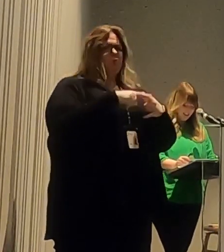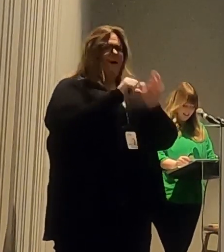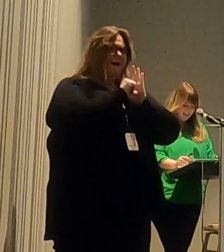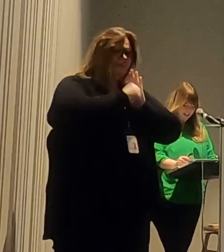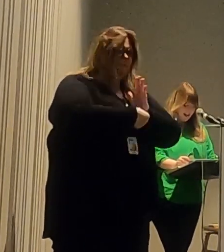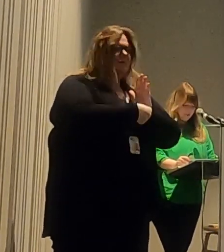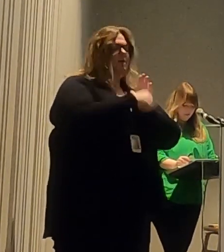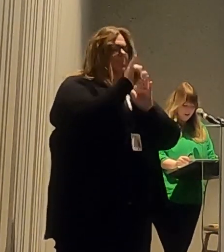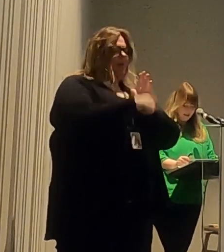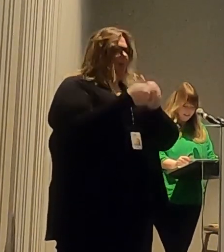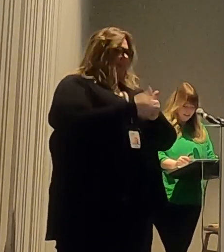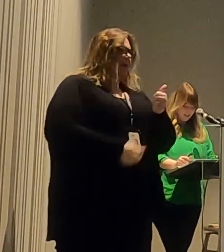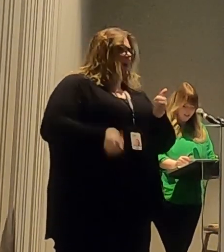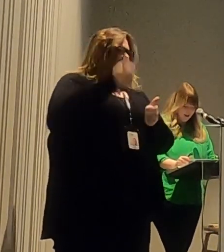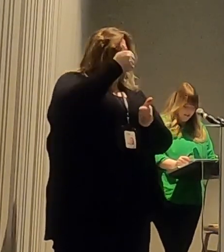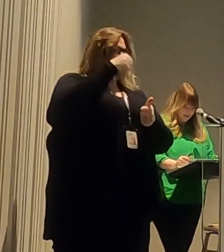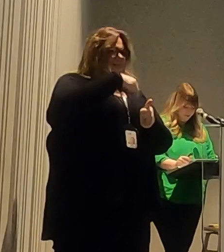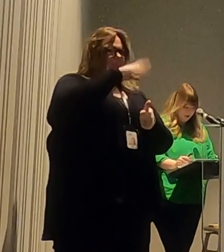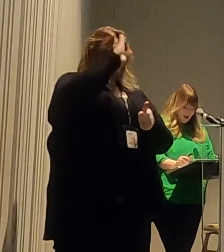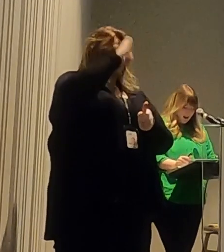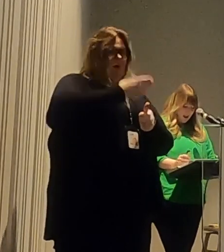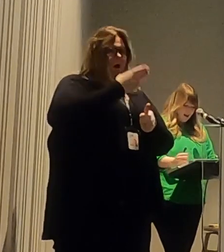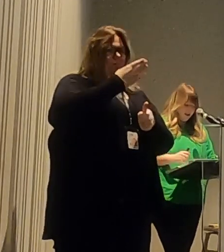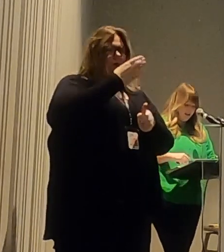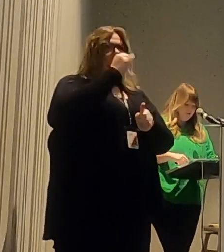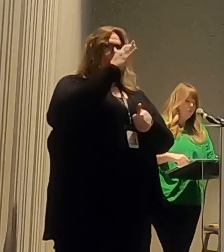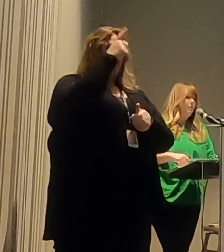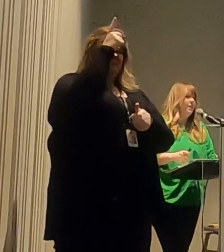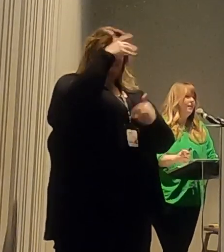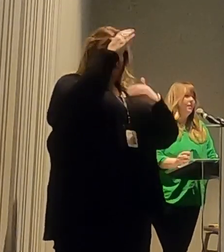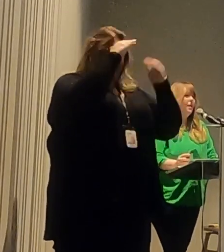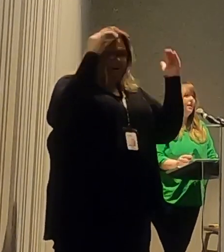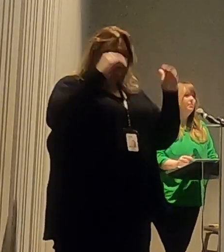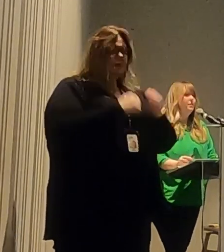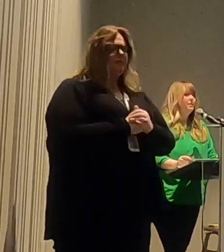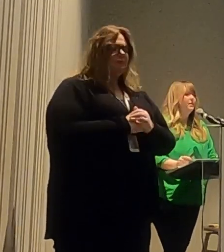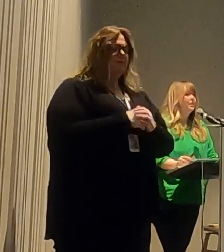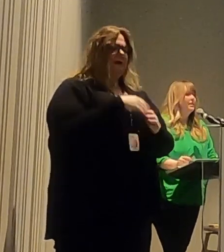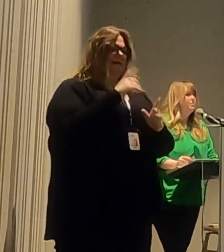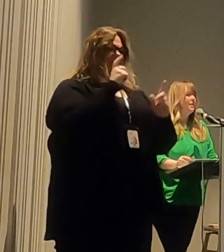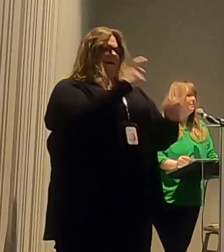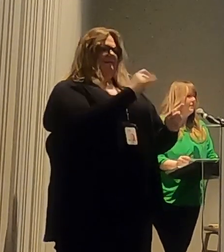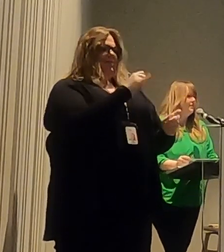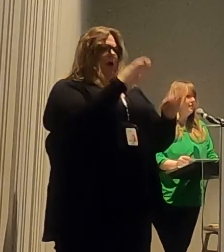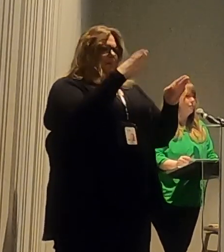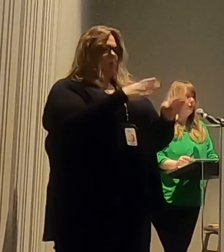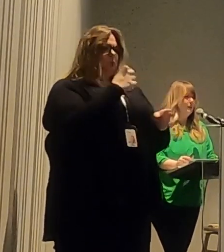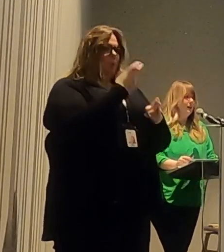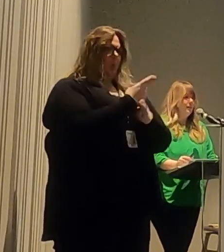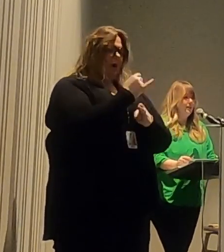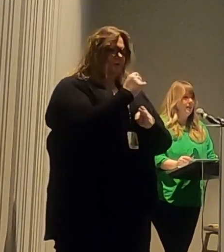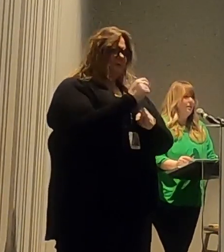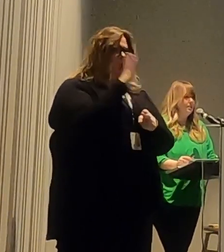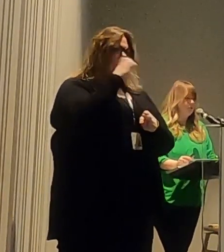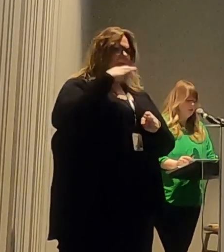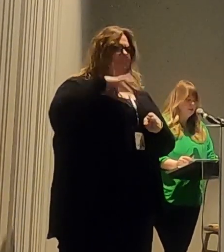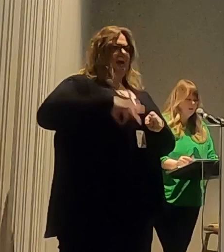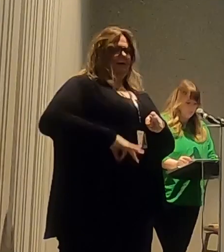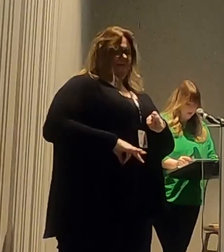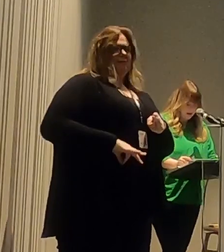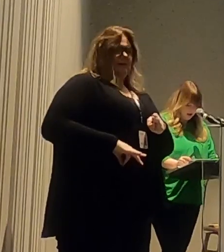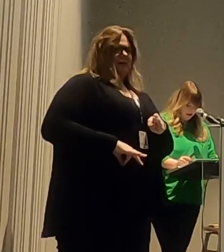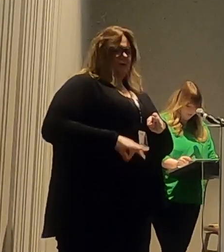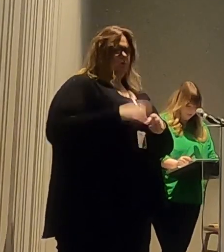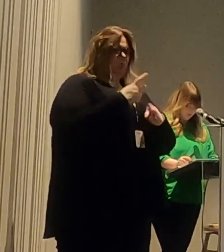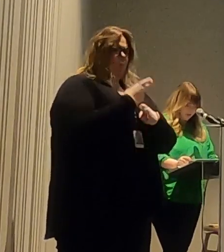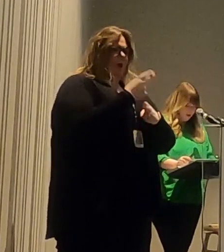the idea that the emperor is the son of heaven and give the wearer the lucky benefits of wearing the auspicious